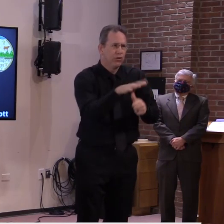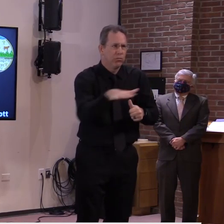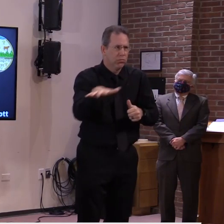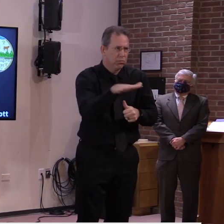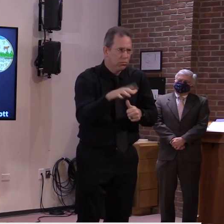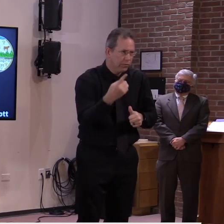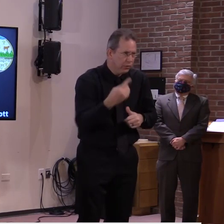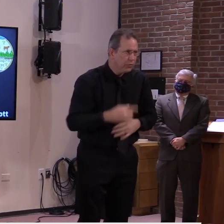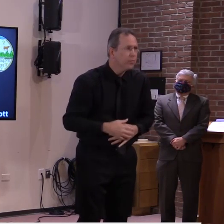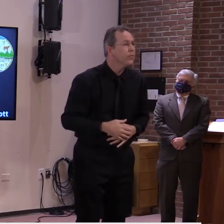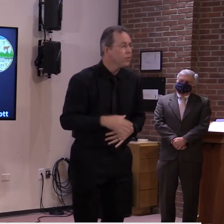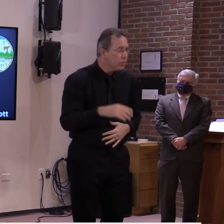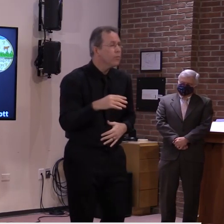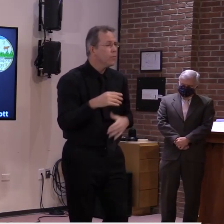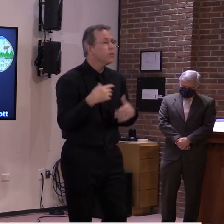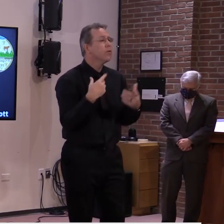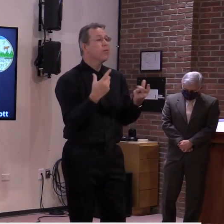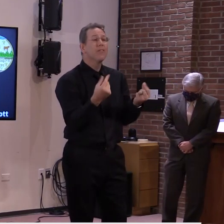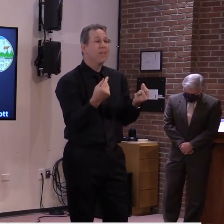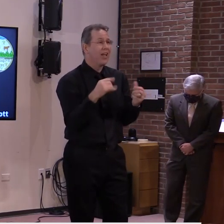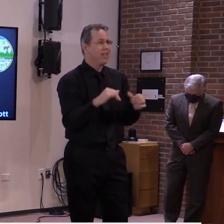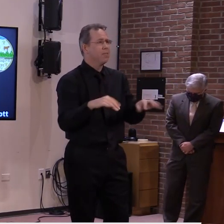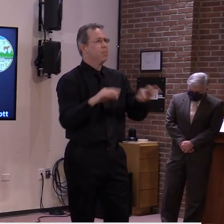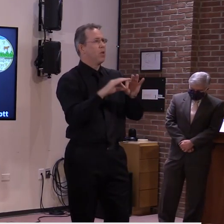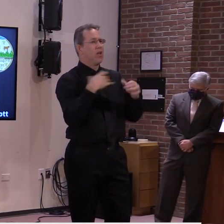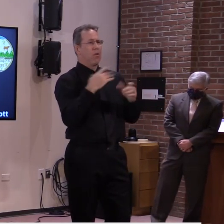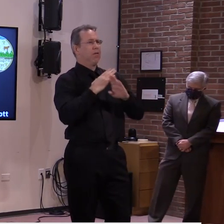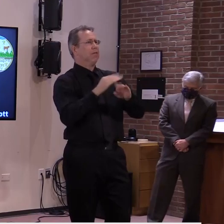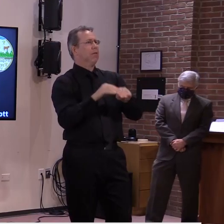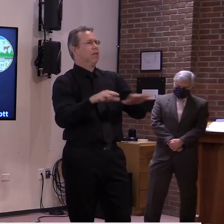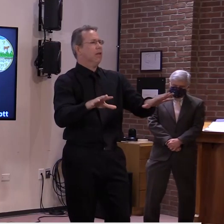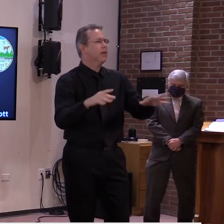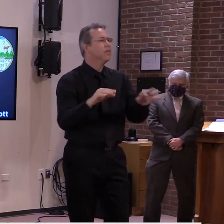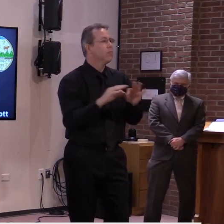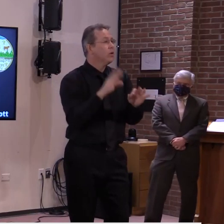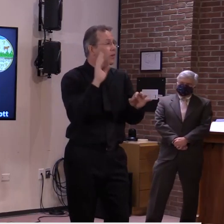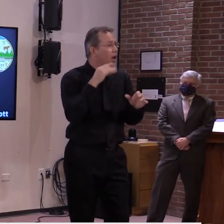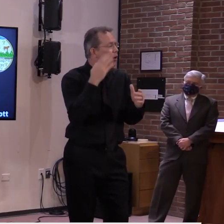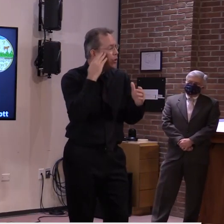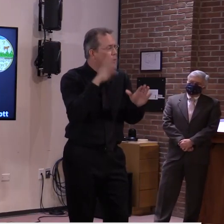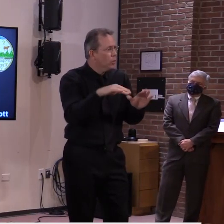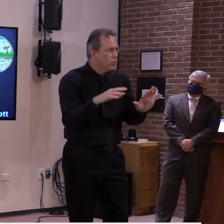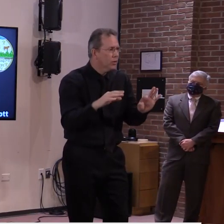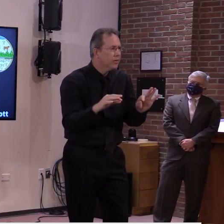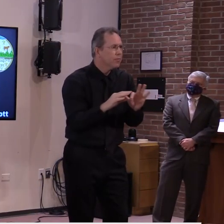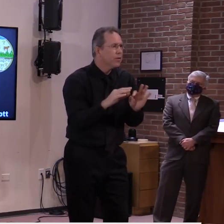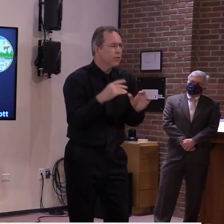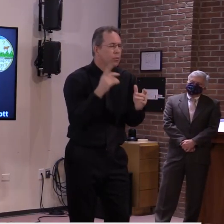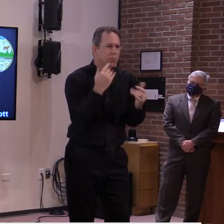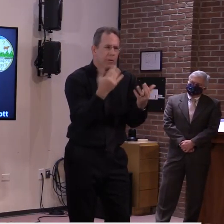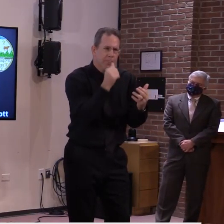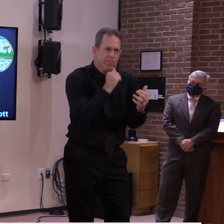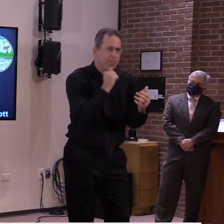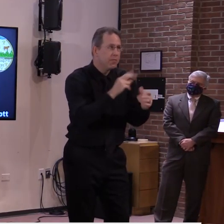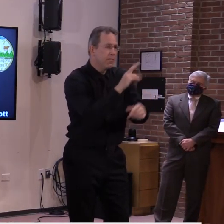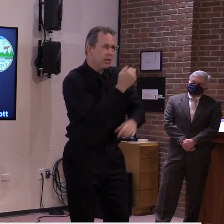over is very real. And while we've done better than any other state, we're not